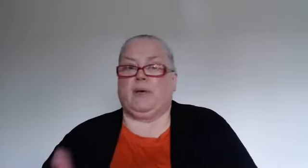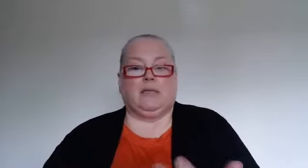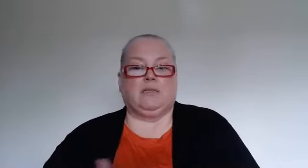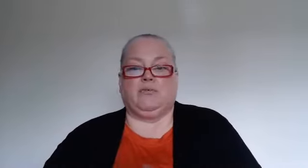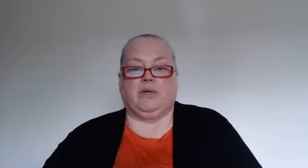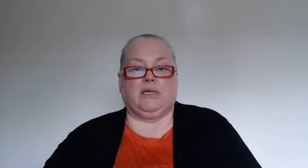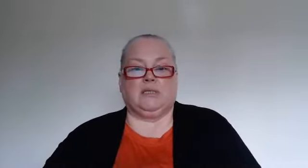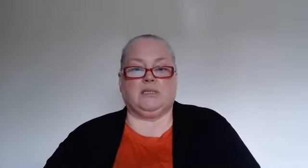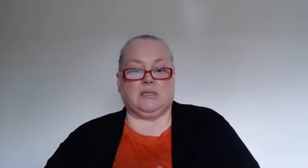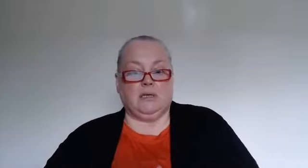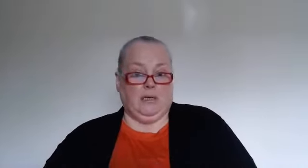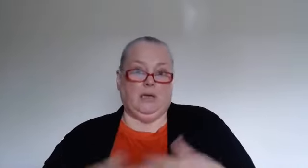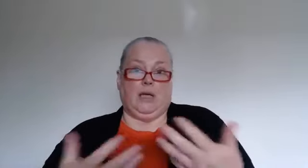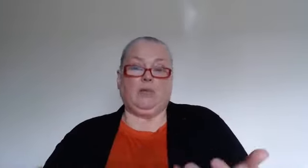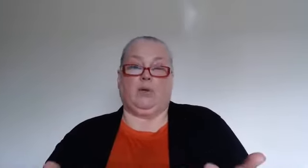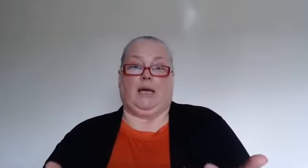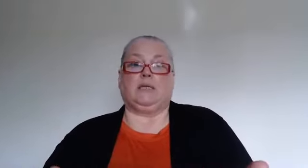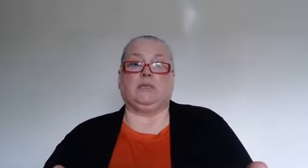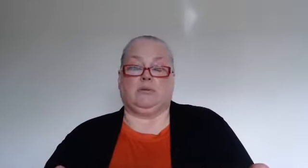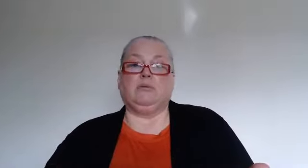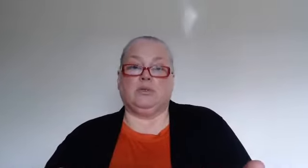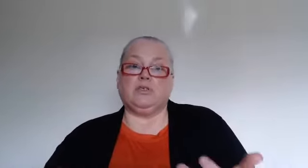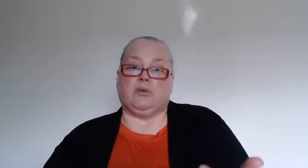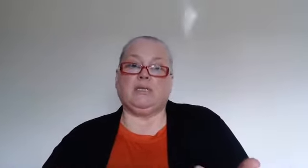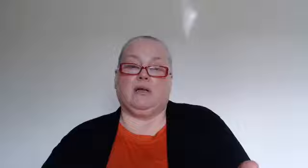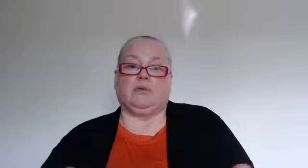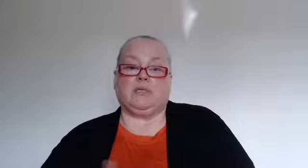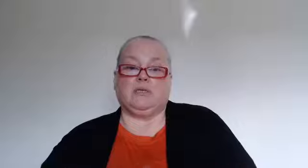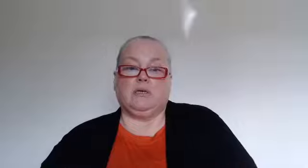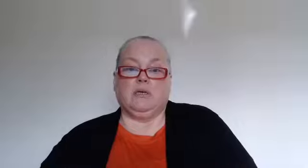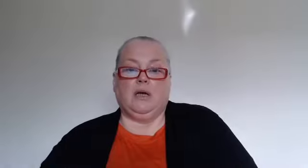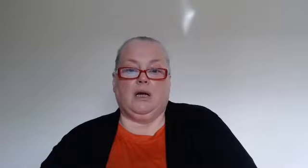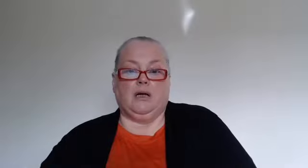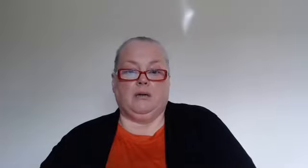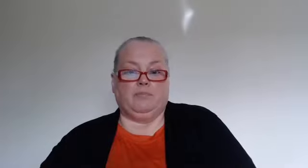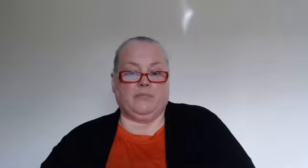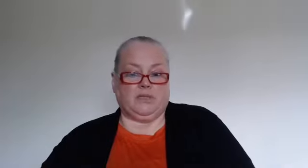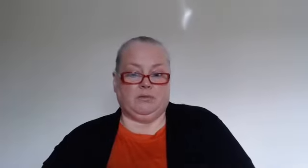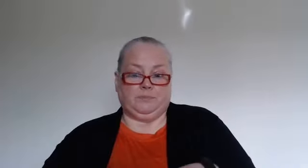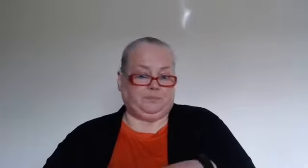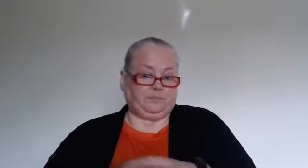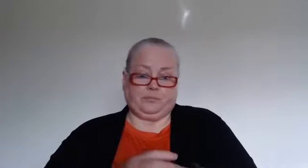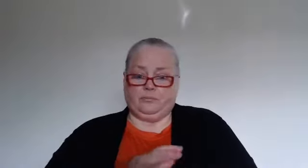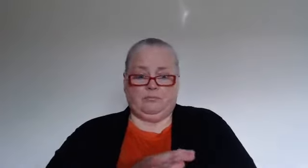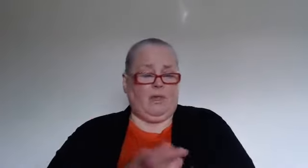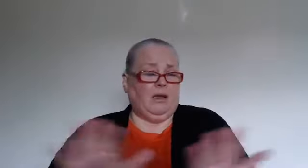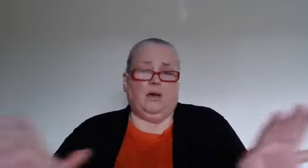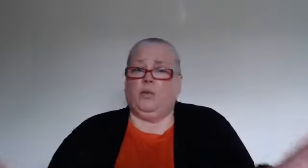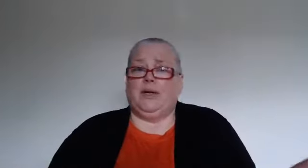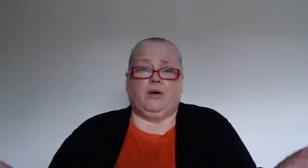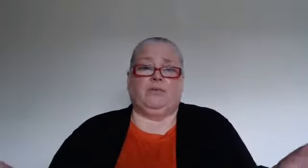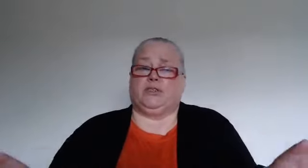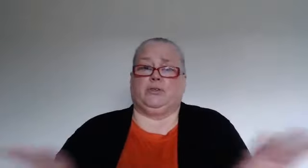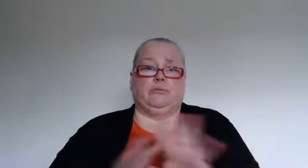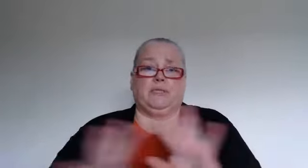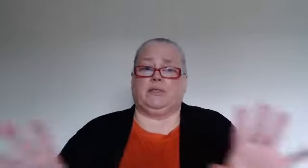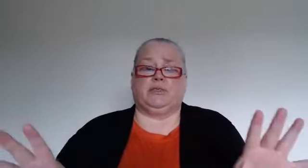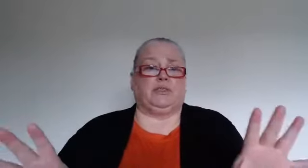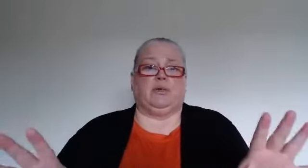balance your finances, it will add to your stress levels. So we know for sure, research is showing